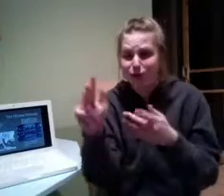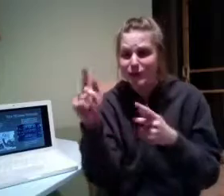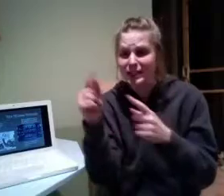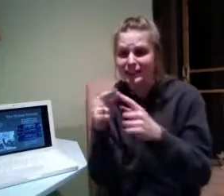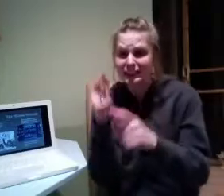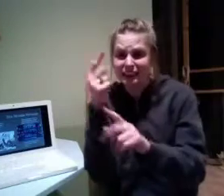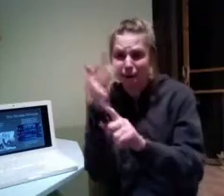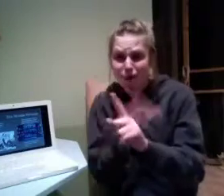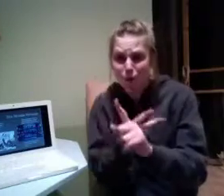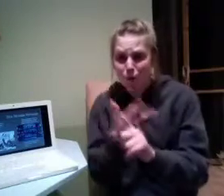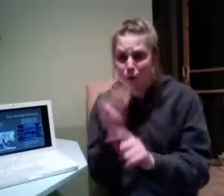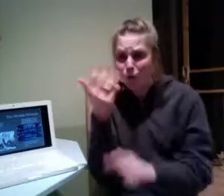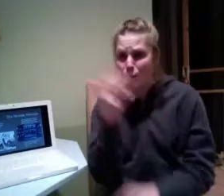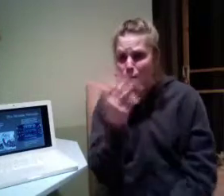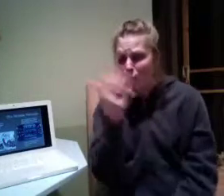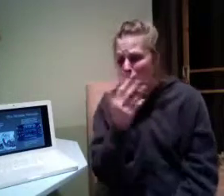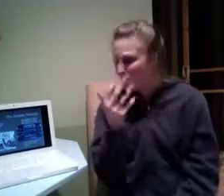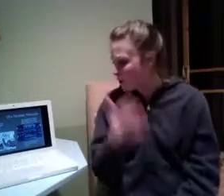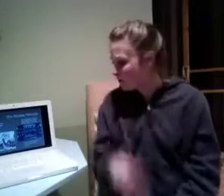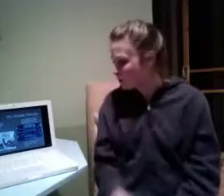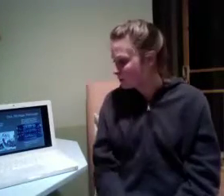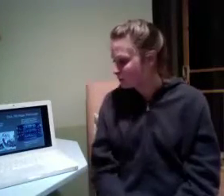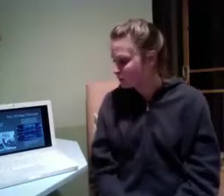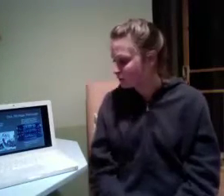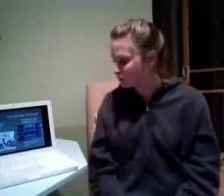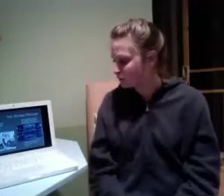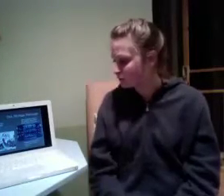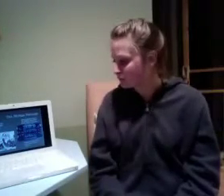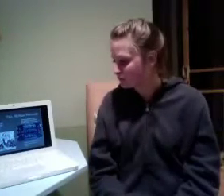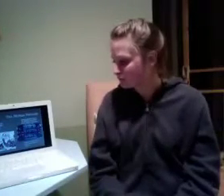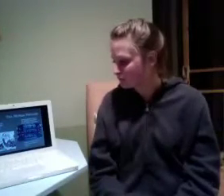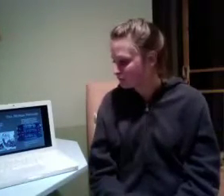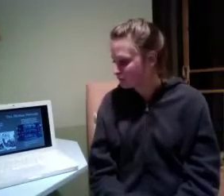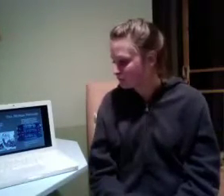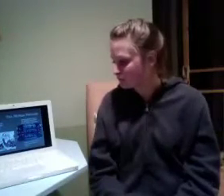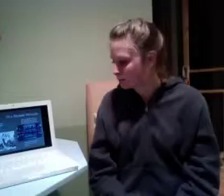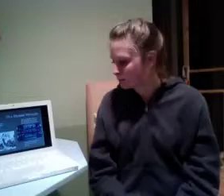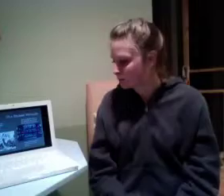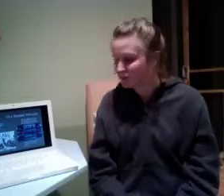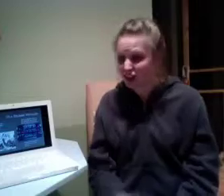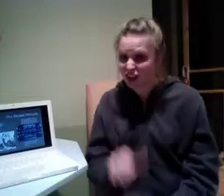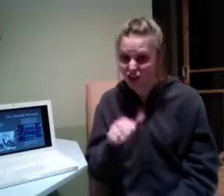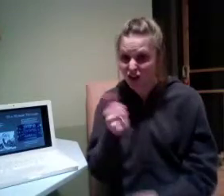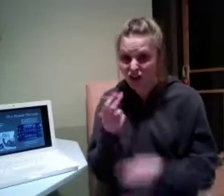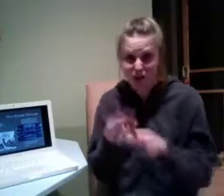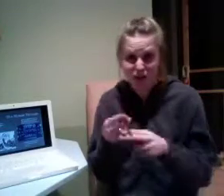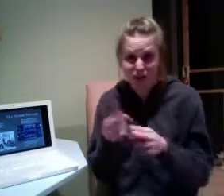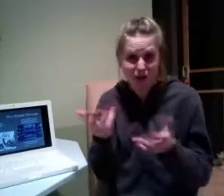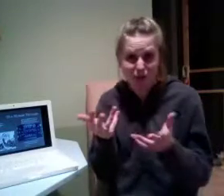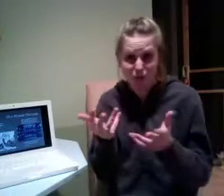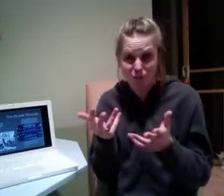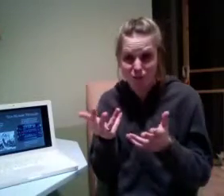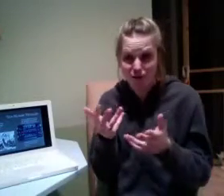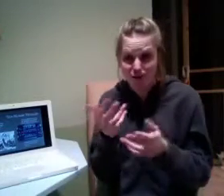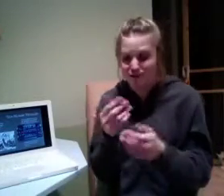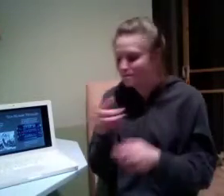And slave ships are going to essentially garner the name floating coffins. And usually we'd say, well, if they were lucky enough to make it